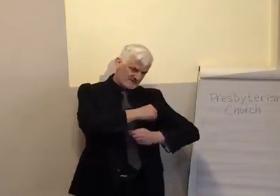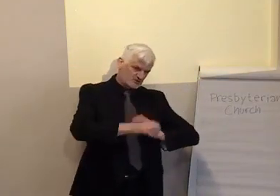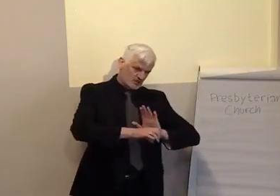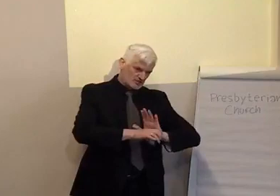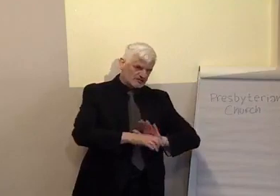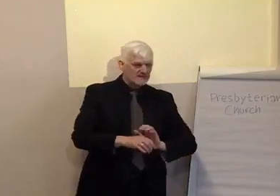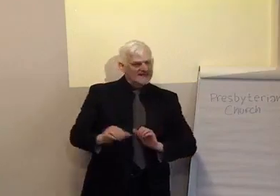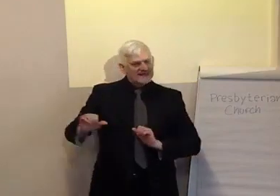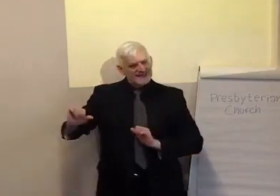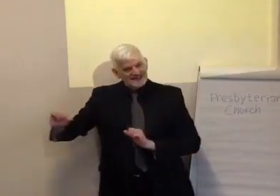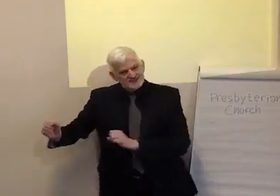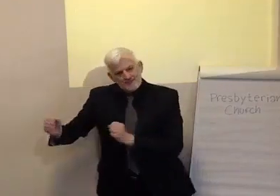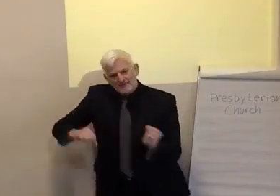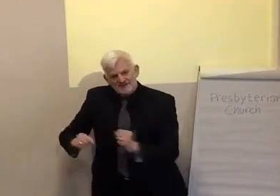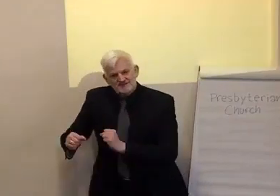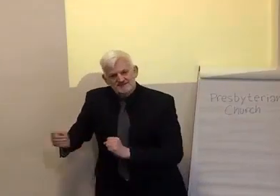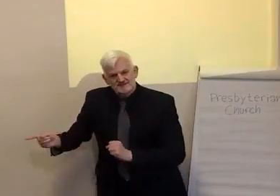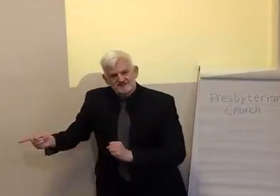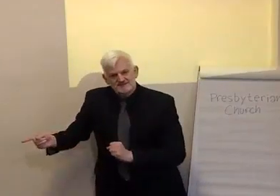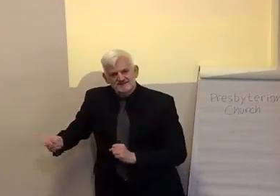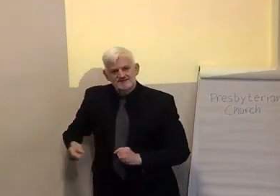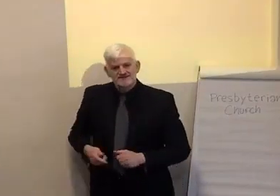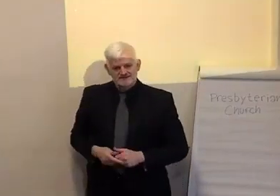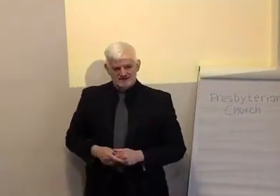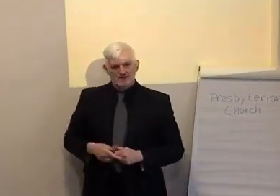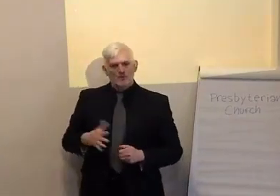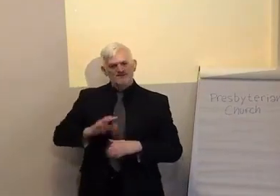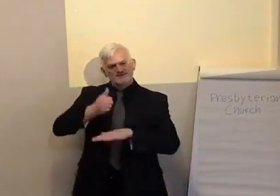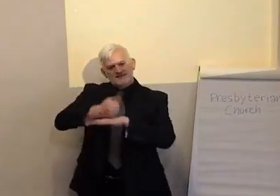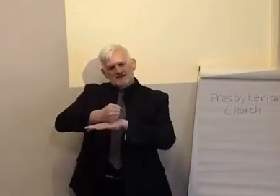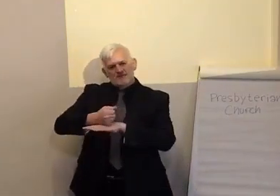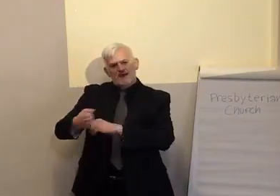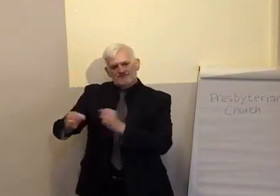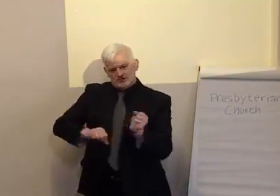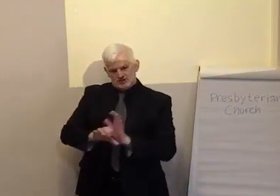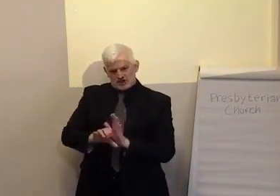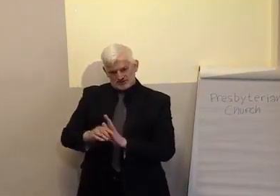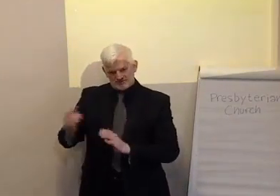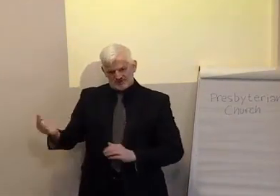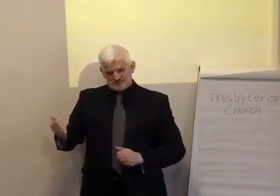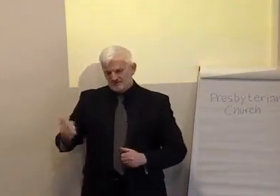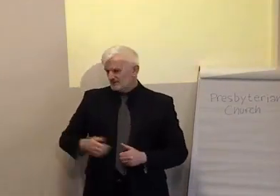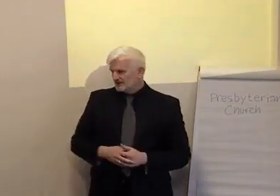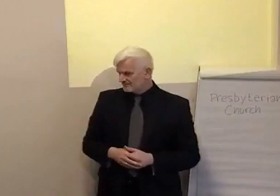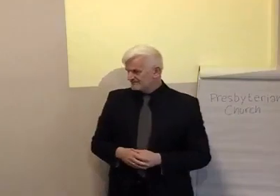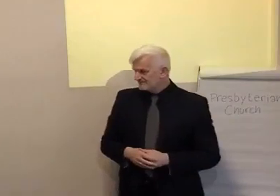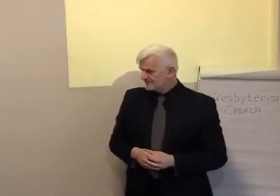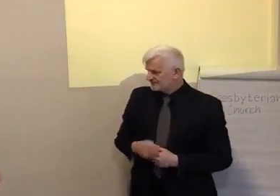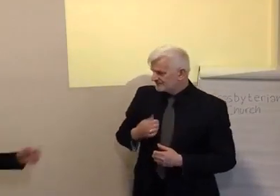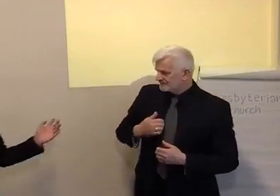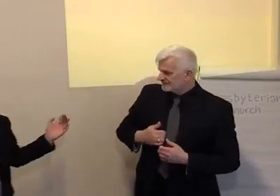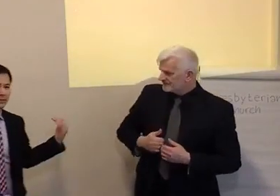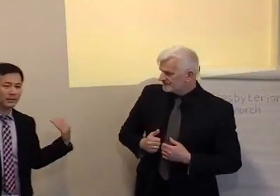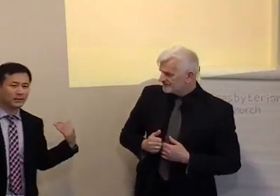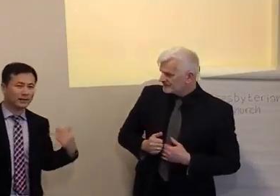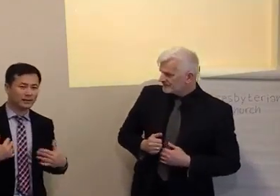Presbyterian church. Is Baptist. What's set up at Baptist church? So they didn't like